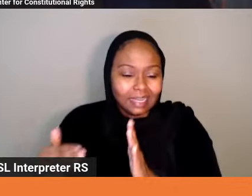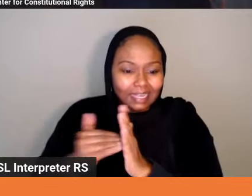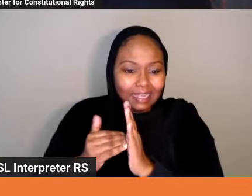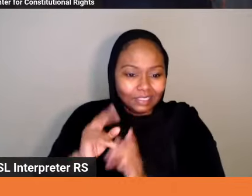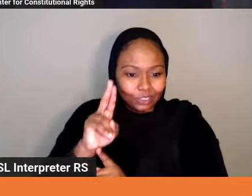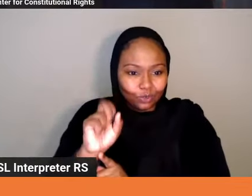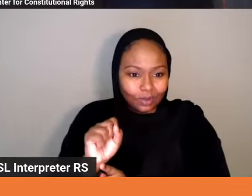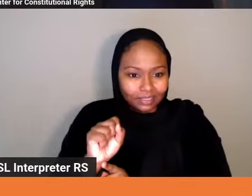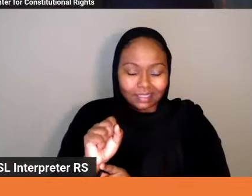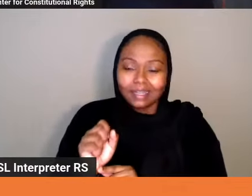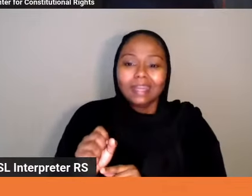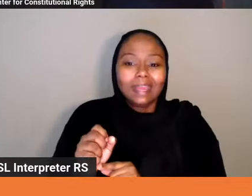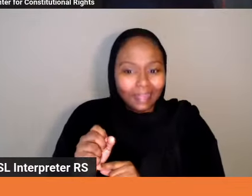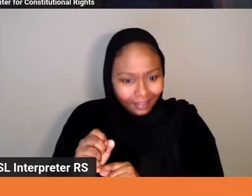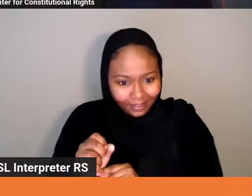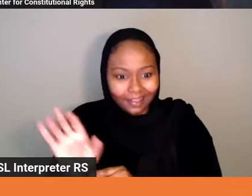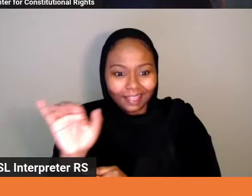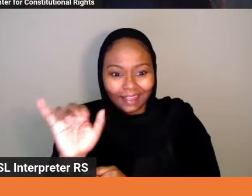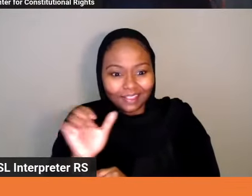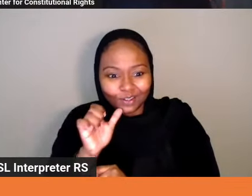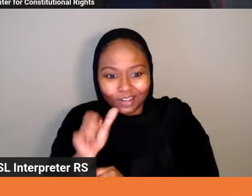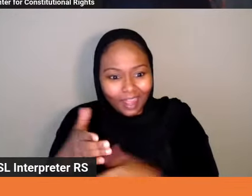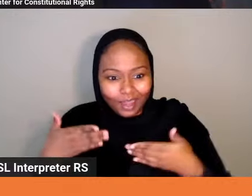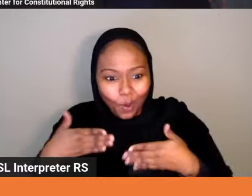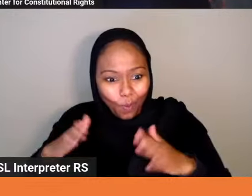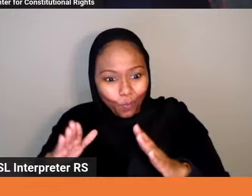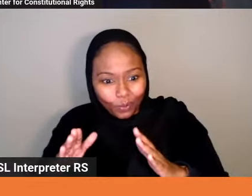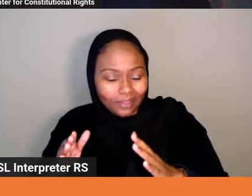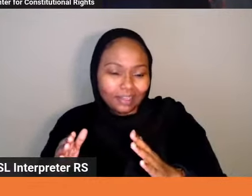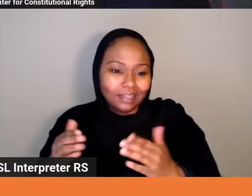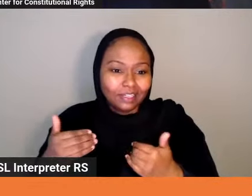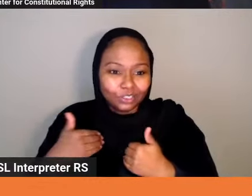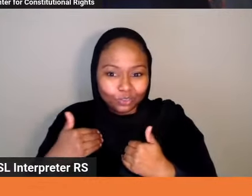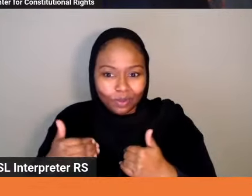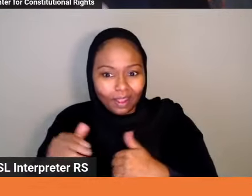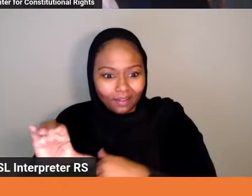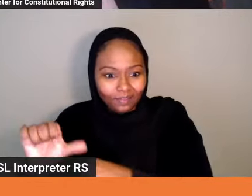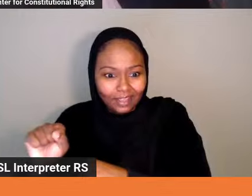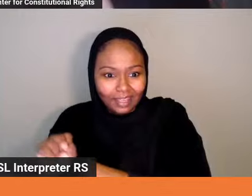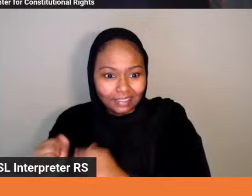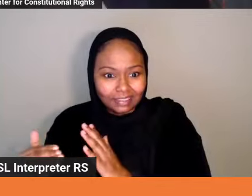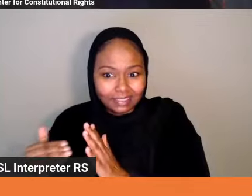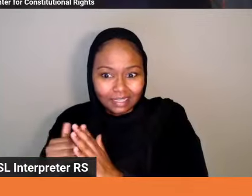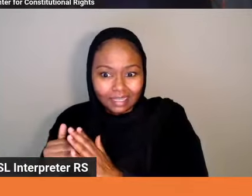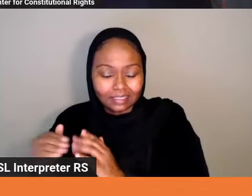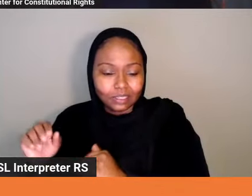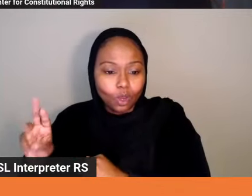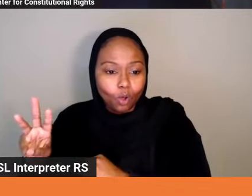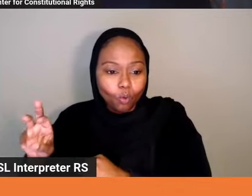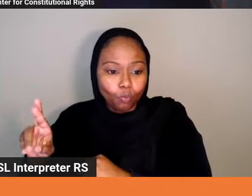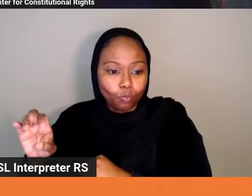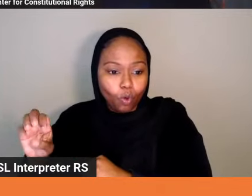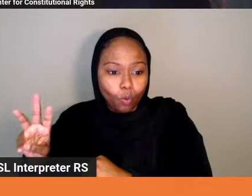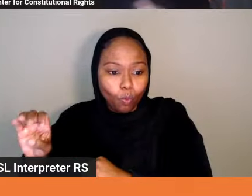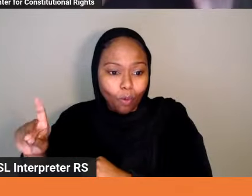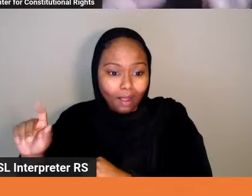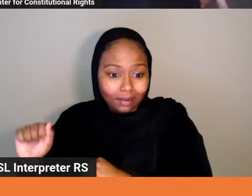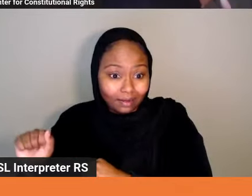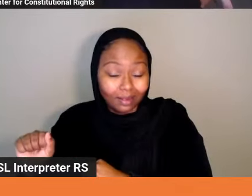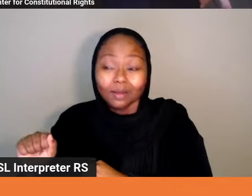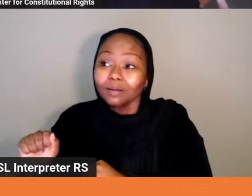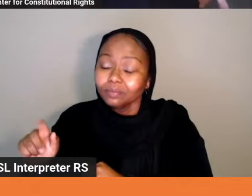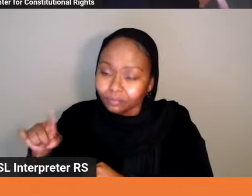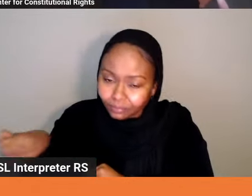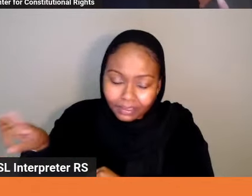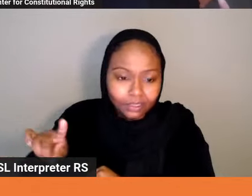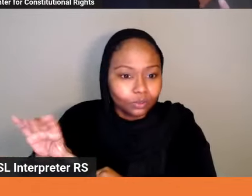Syrians or people from Rwanda who were involved in the genocide. And certainly those cases should be heard, but so